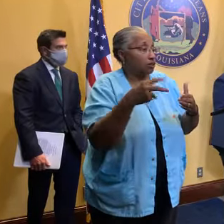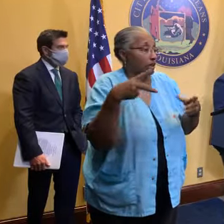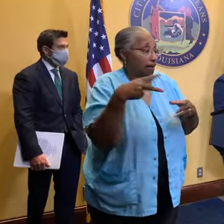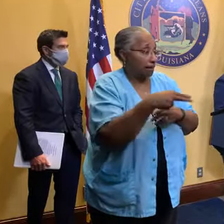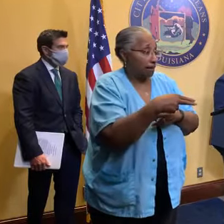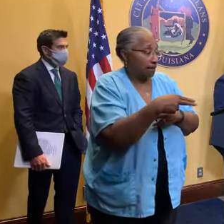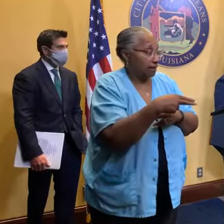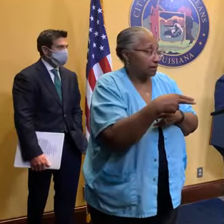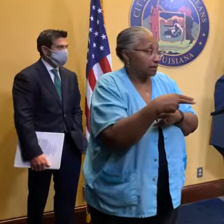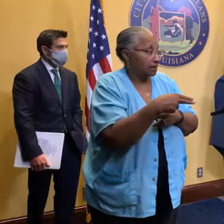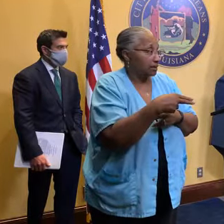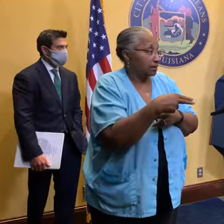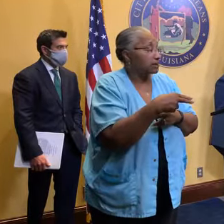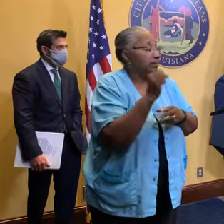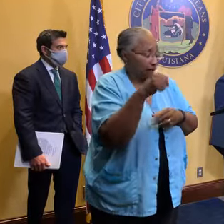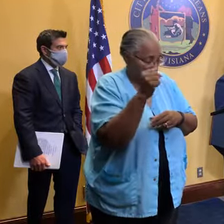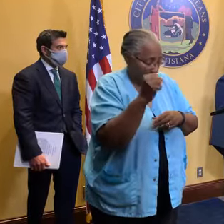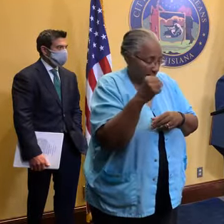a $100